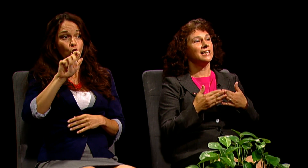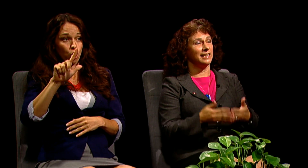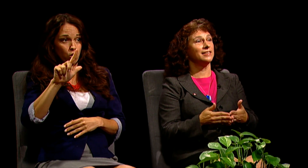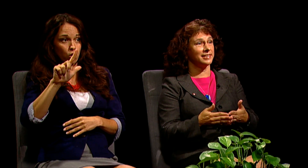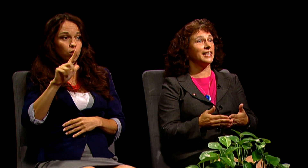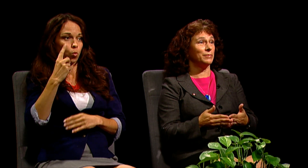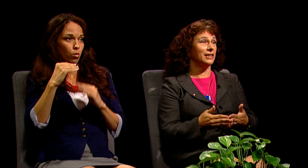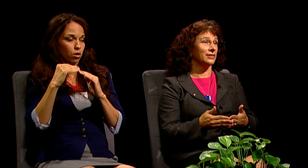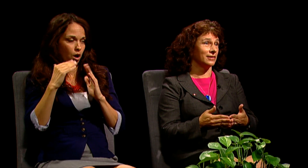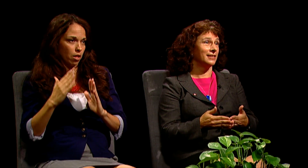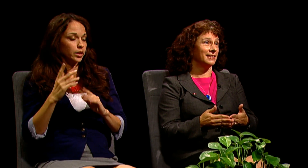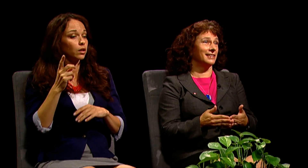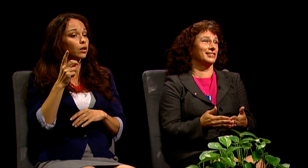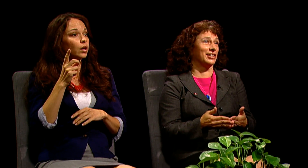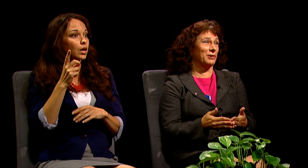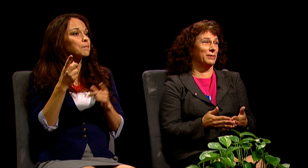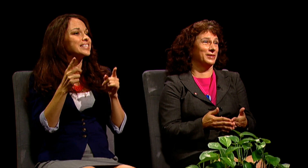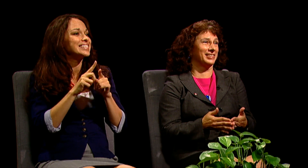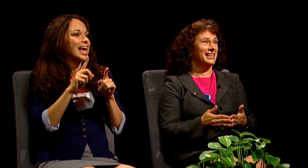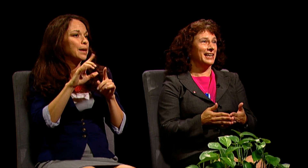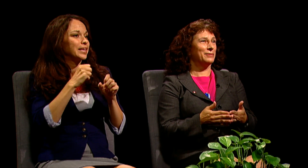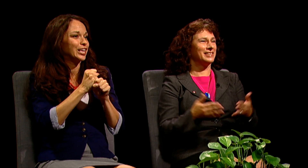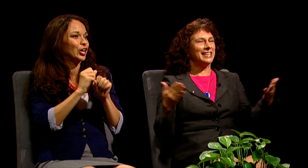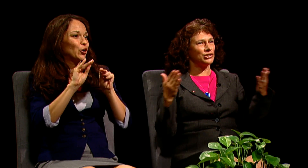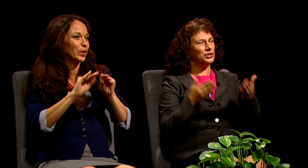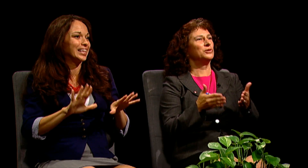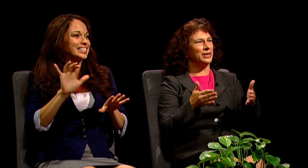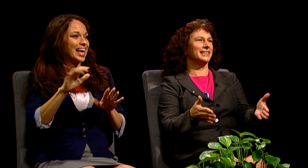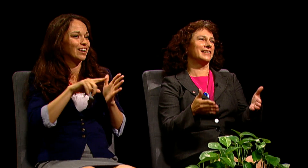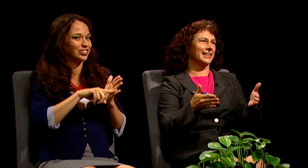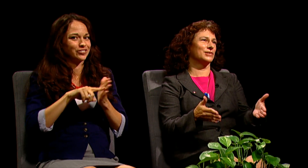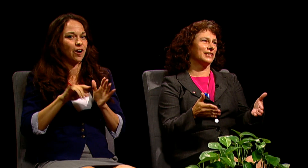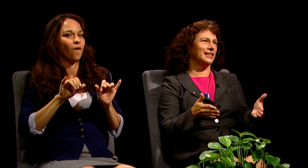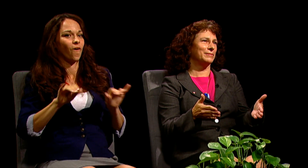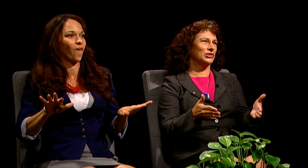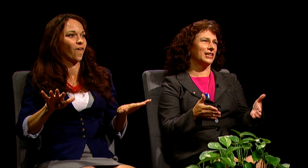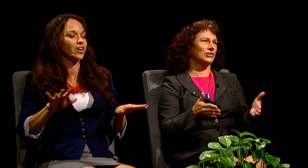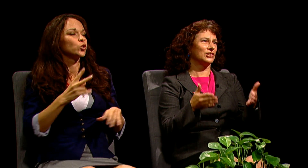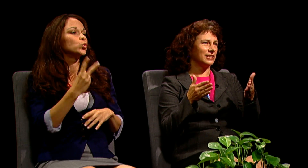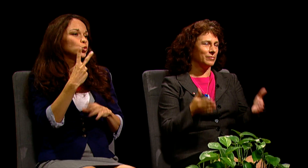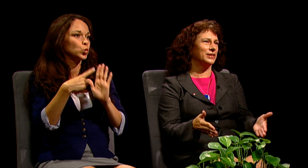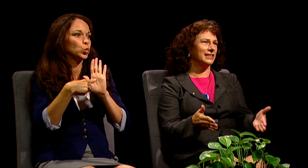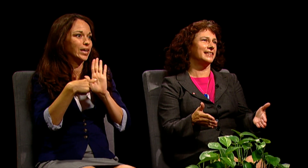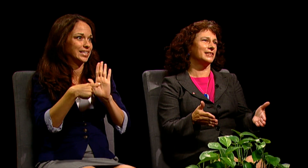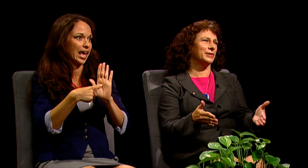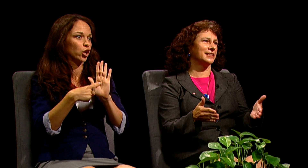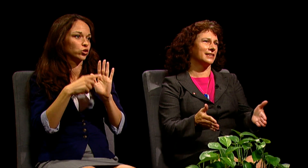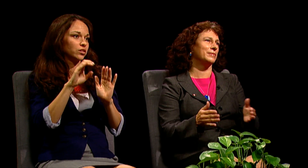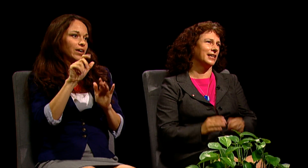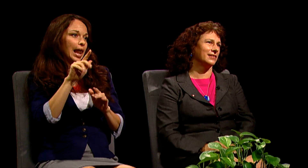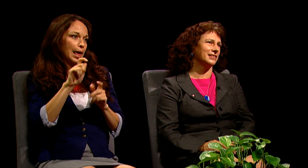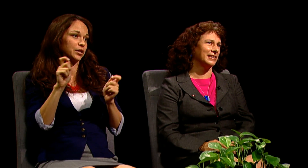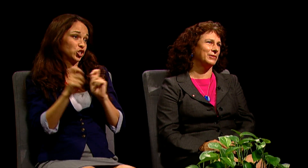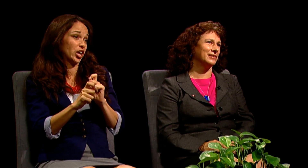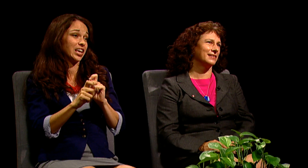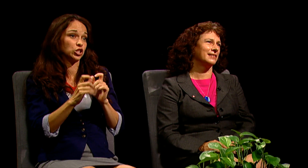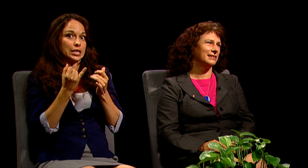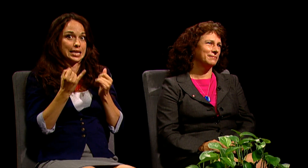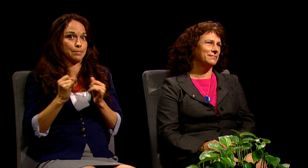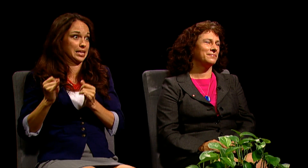out in the same year. So it was like two indicators of climate change, completely independent, coming out in